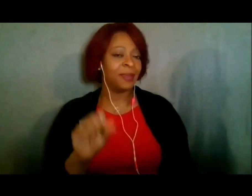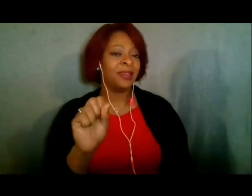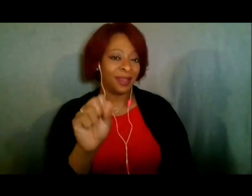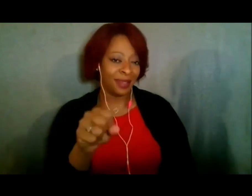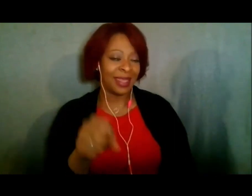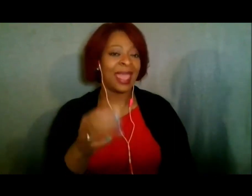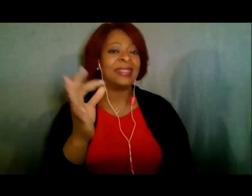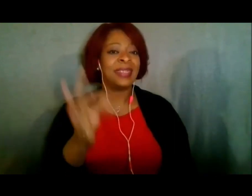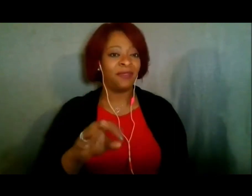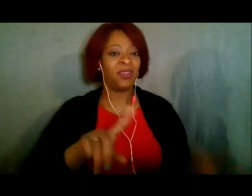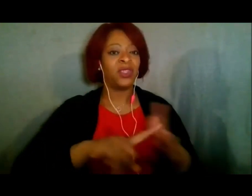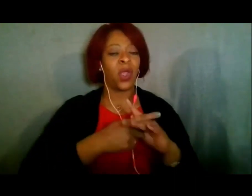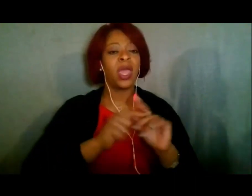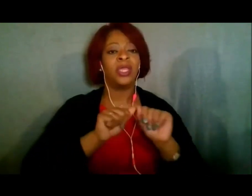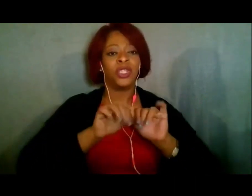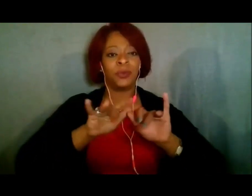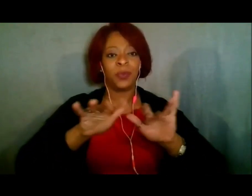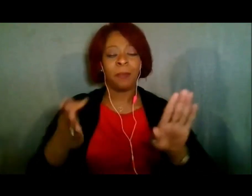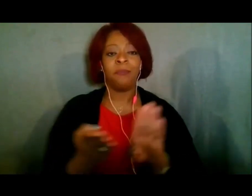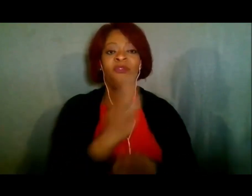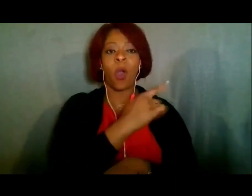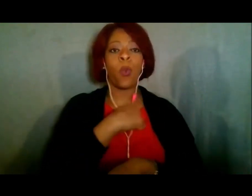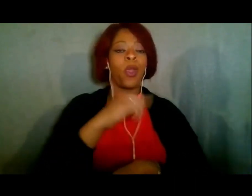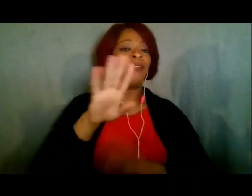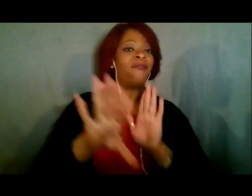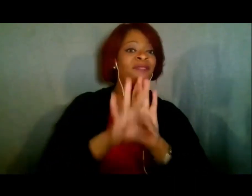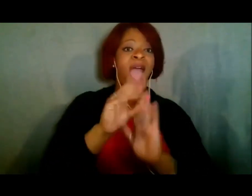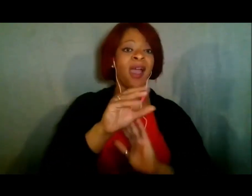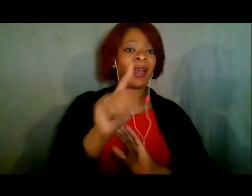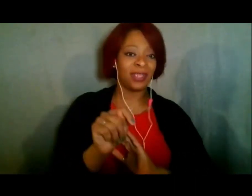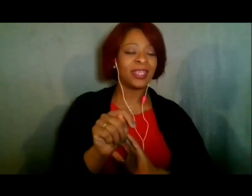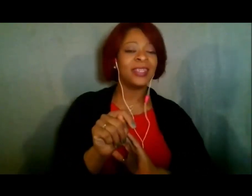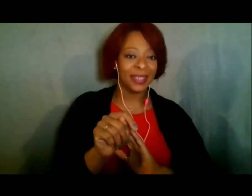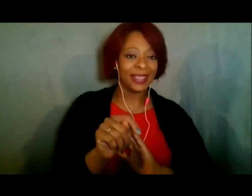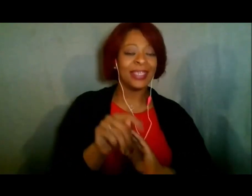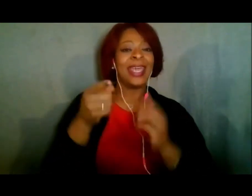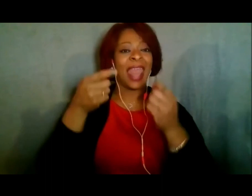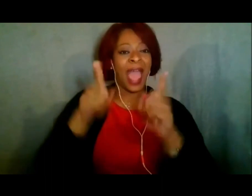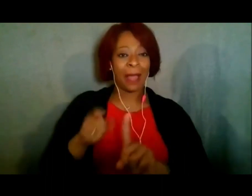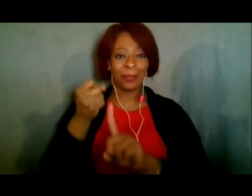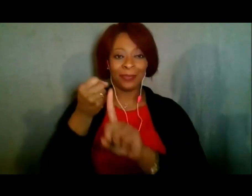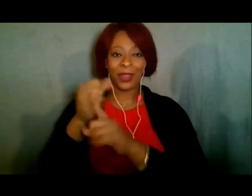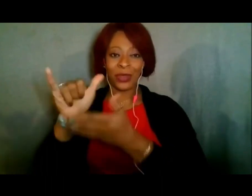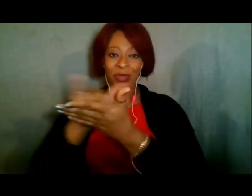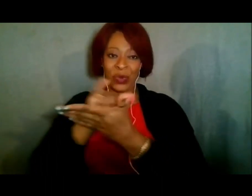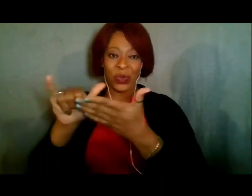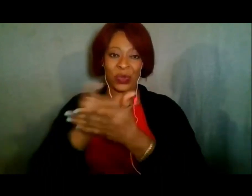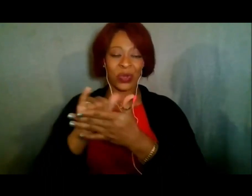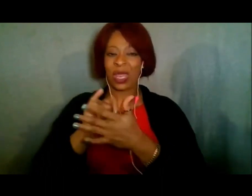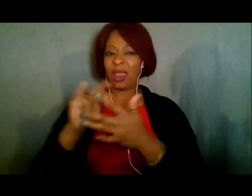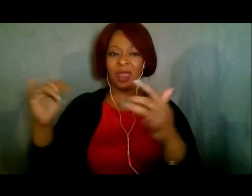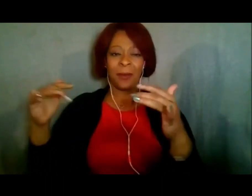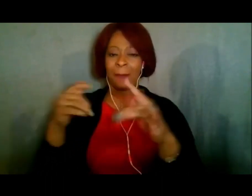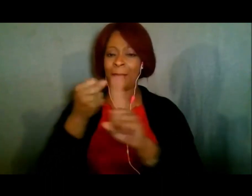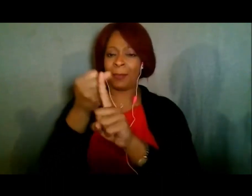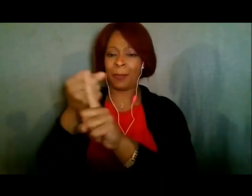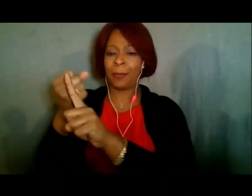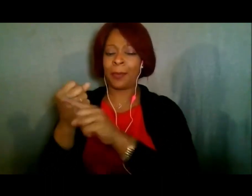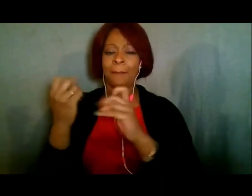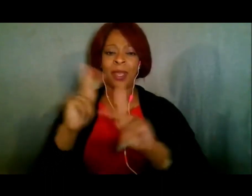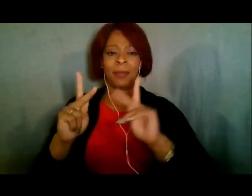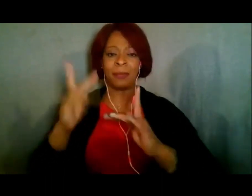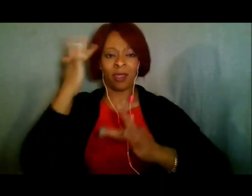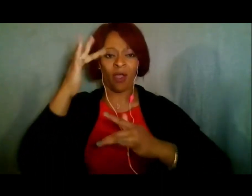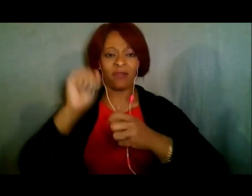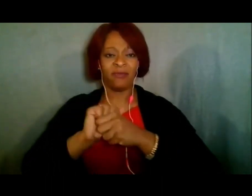It definitely started spreading before we knew it. That's what happened in New York. It went through the city like wildfire before